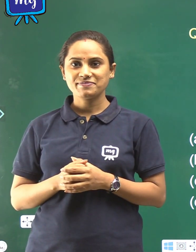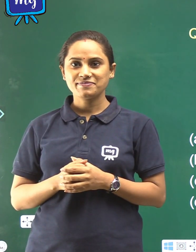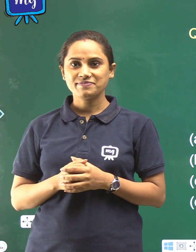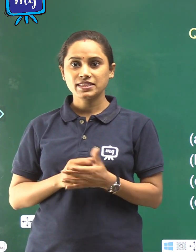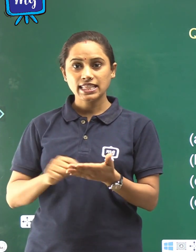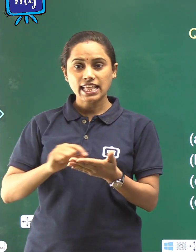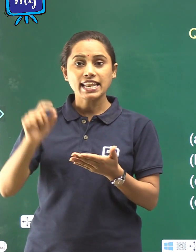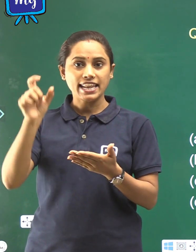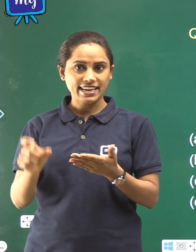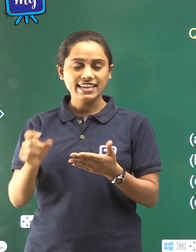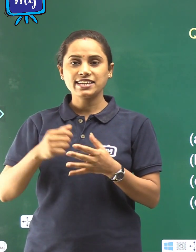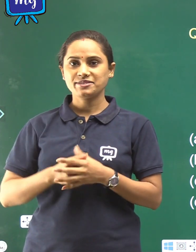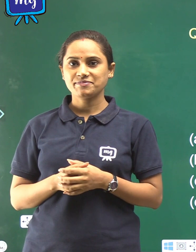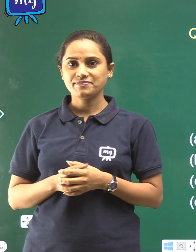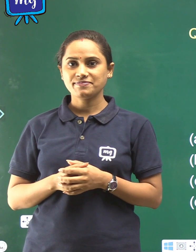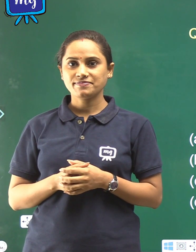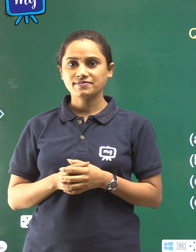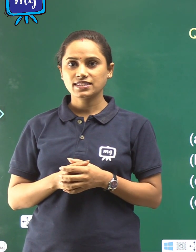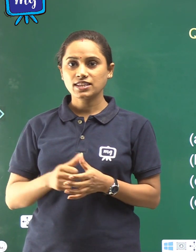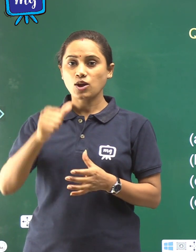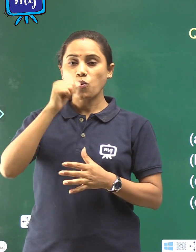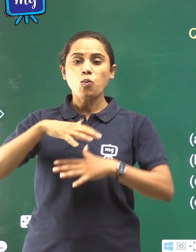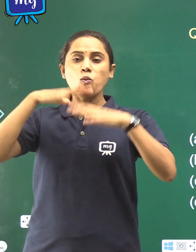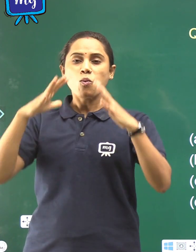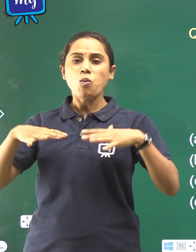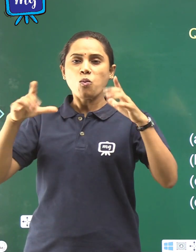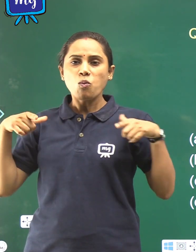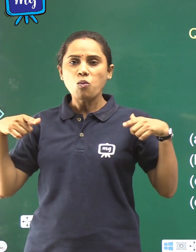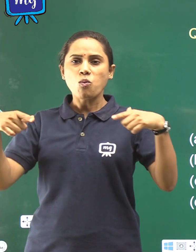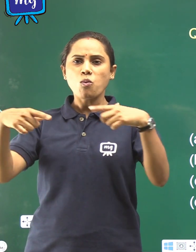the narrator set sail